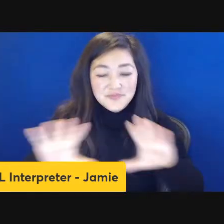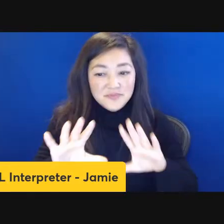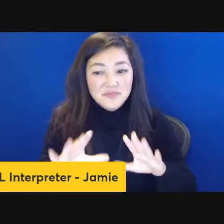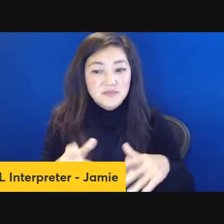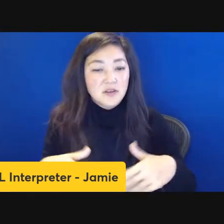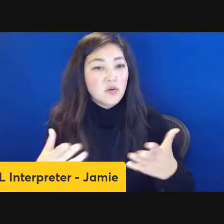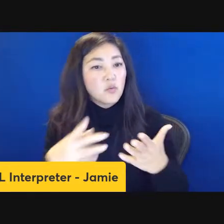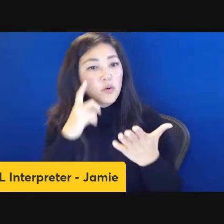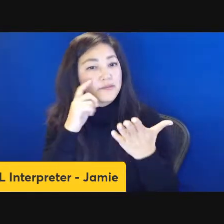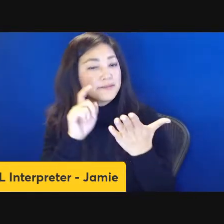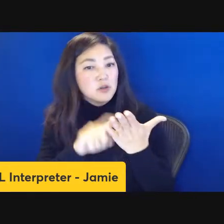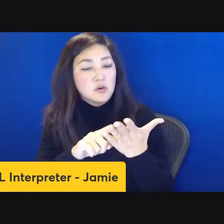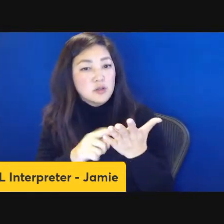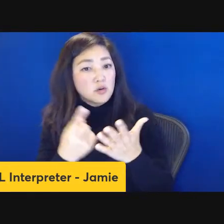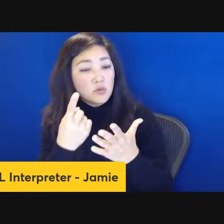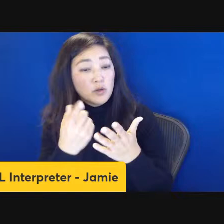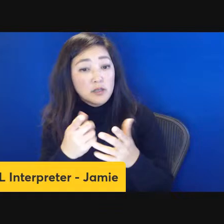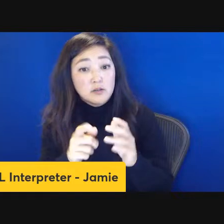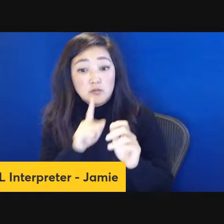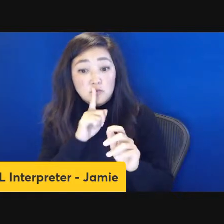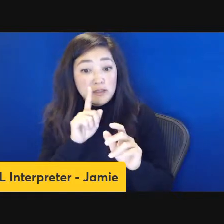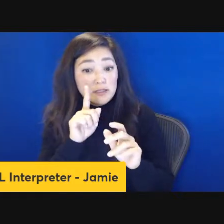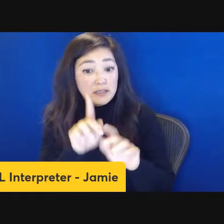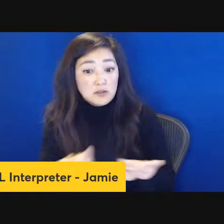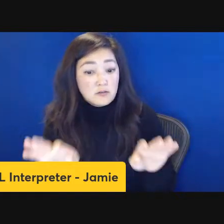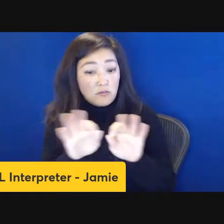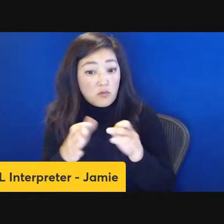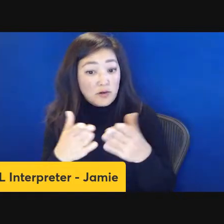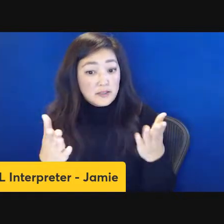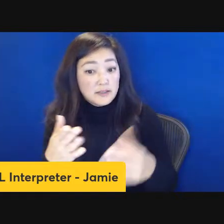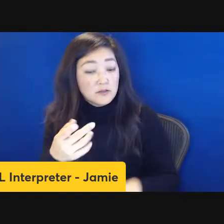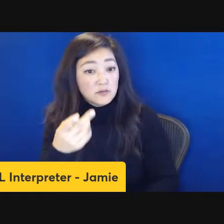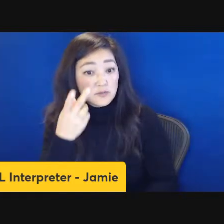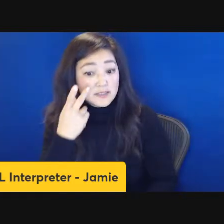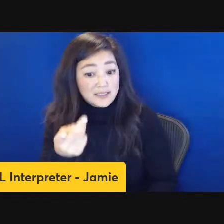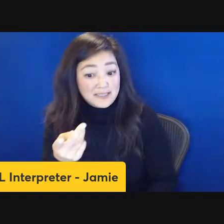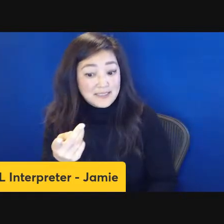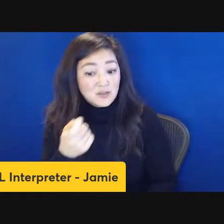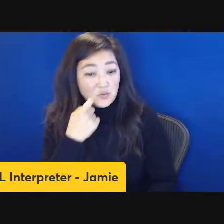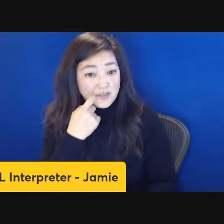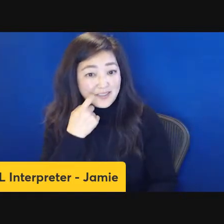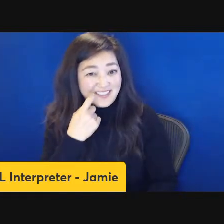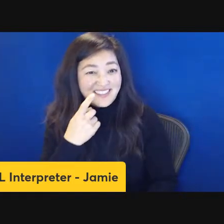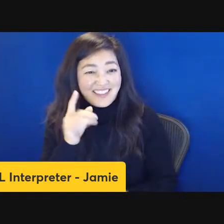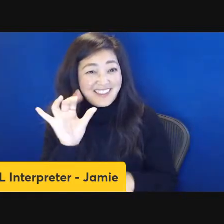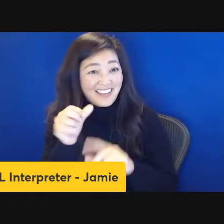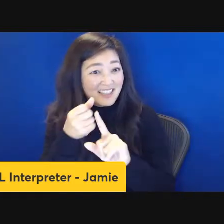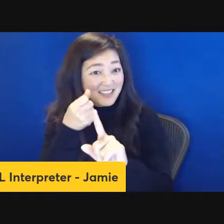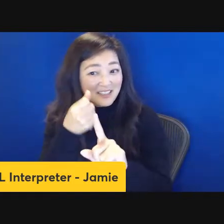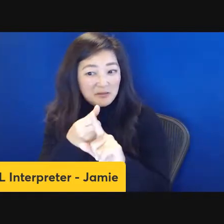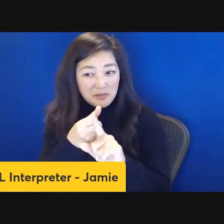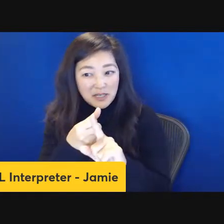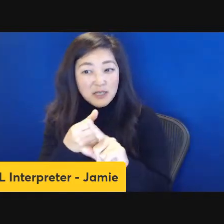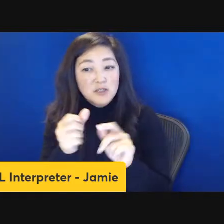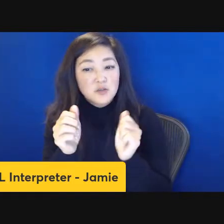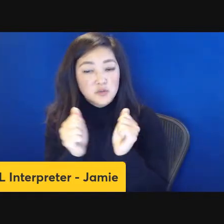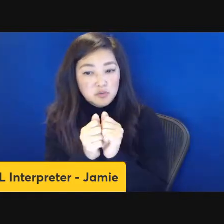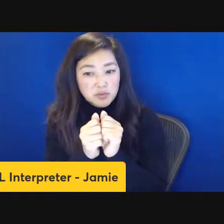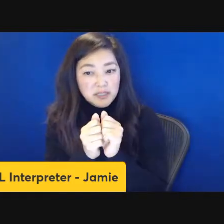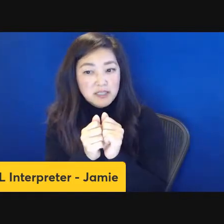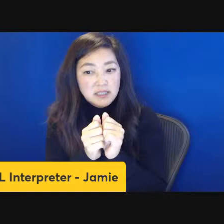seen, and one of the very important things we've seen more recently, is the impact within which